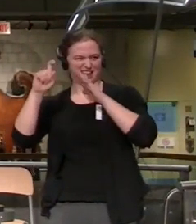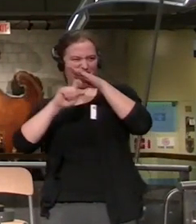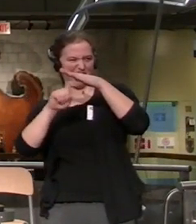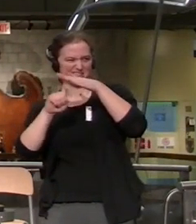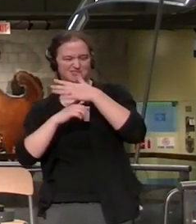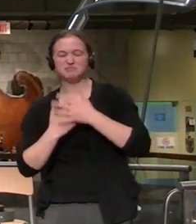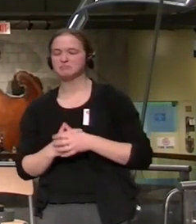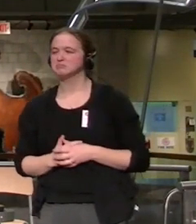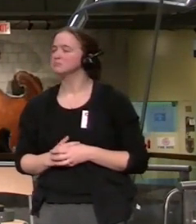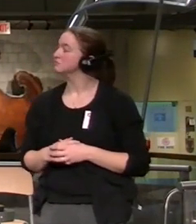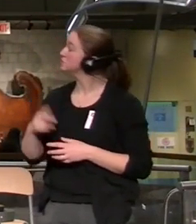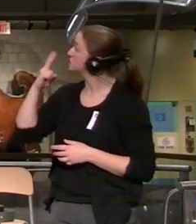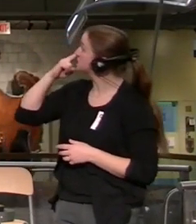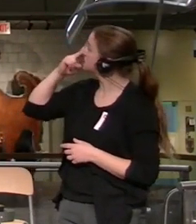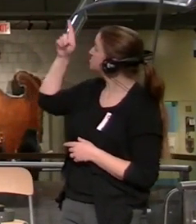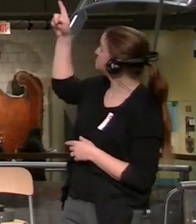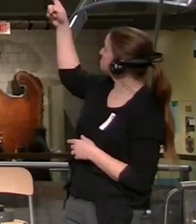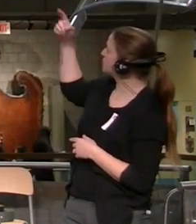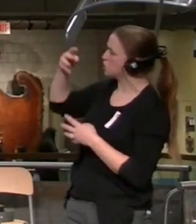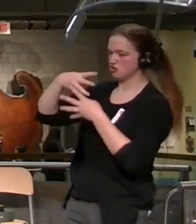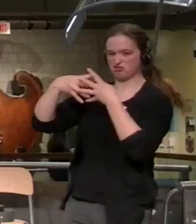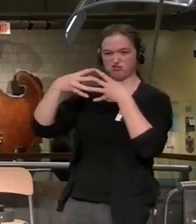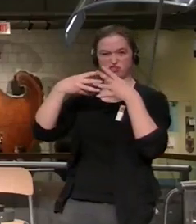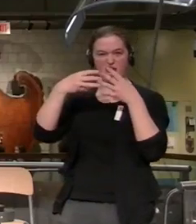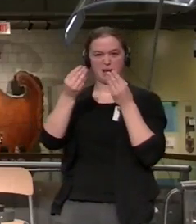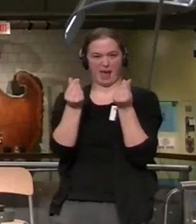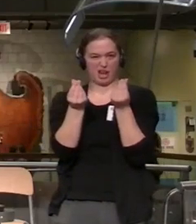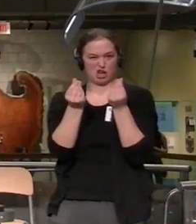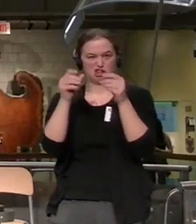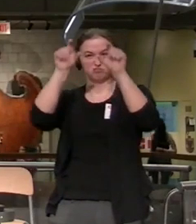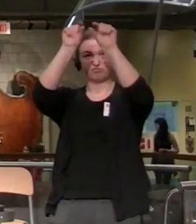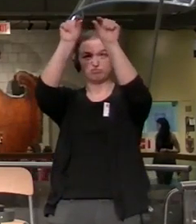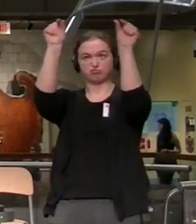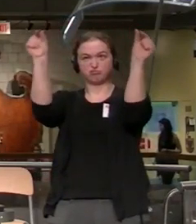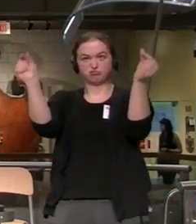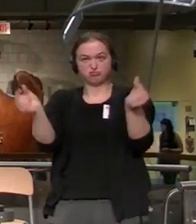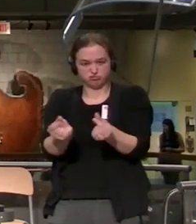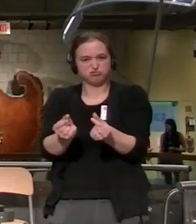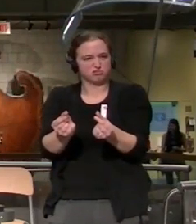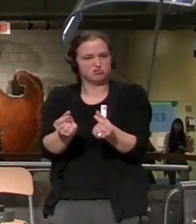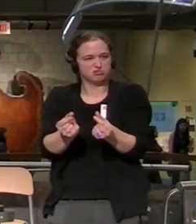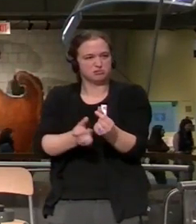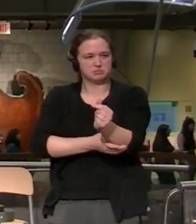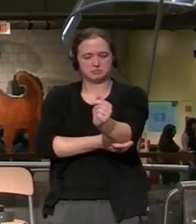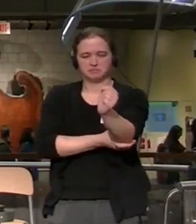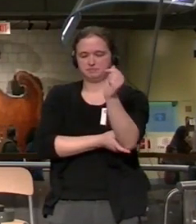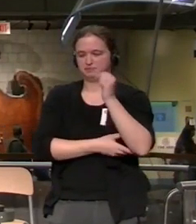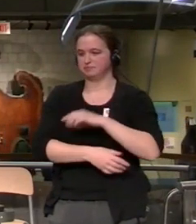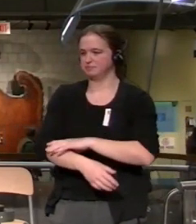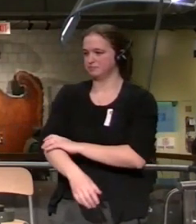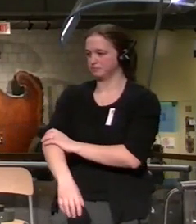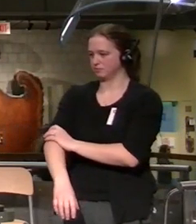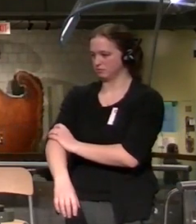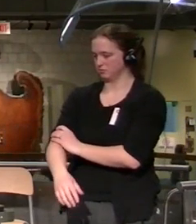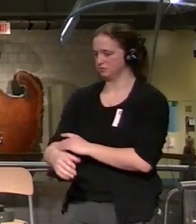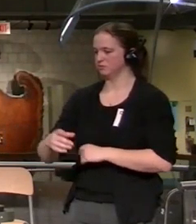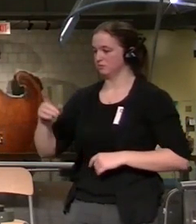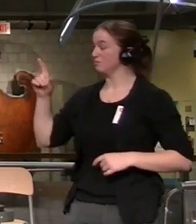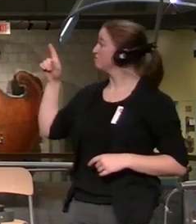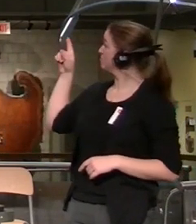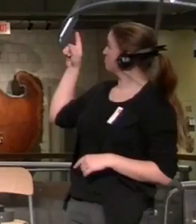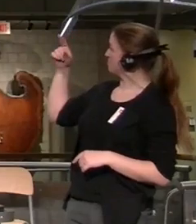what you see is that around the outside, you see the gray matter, the neurons themselves. They're all interconnected by